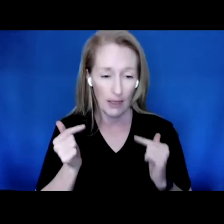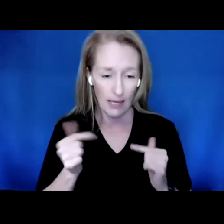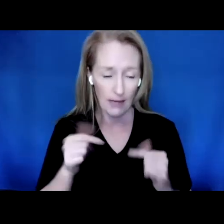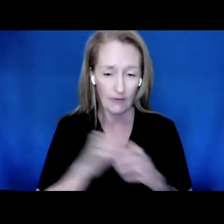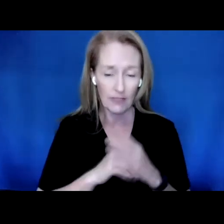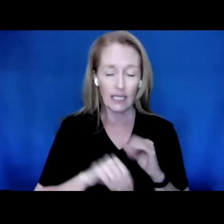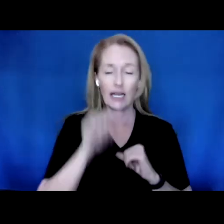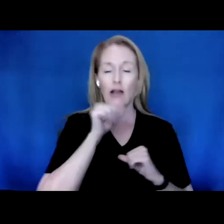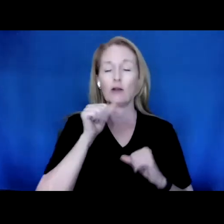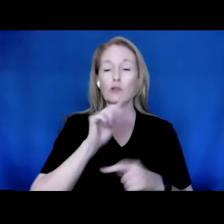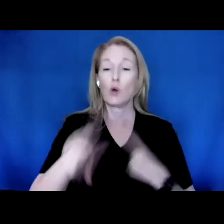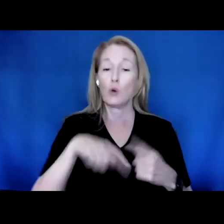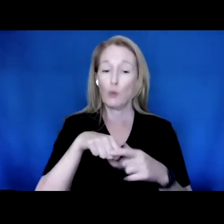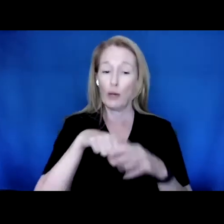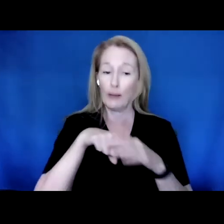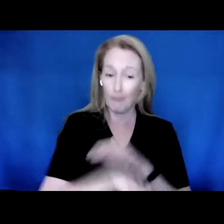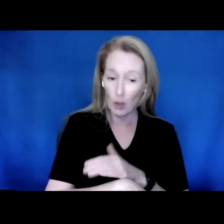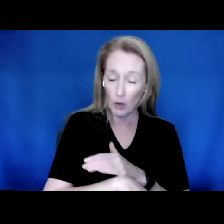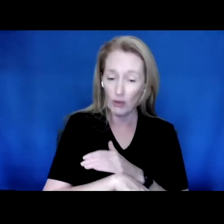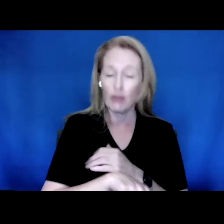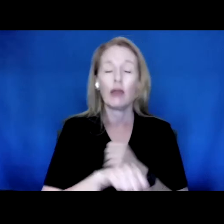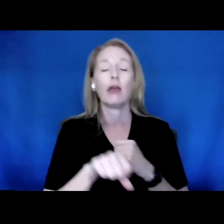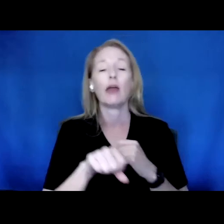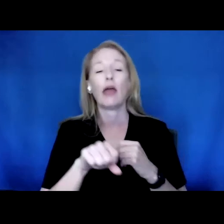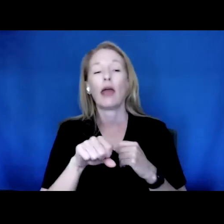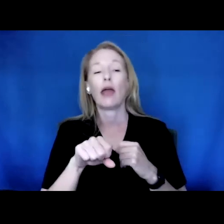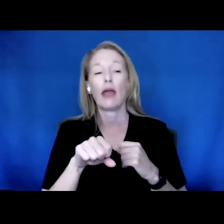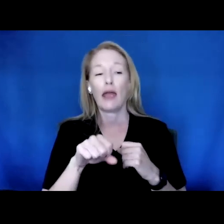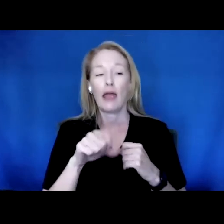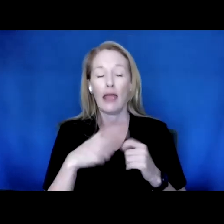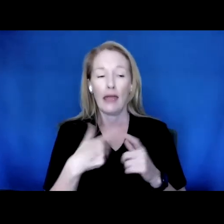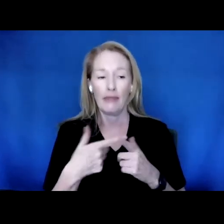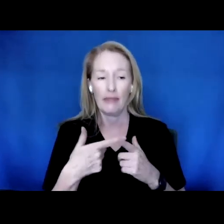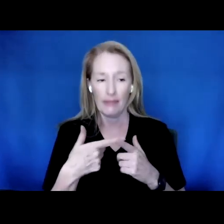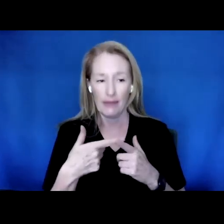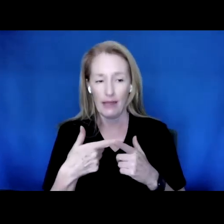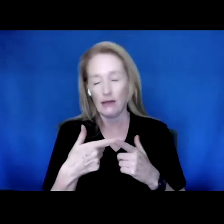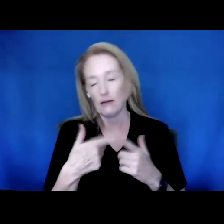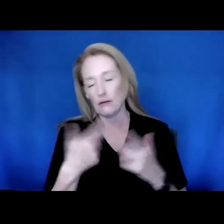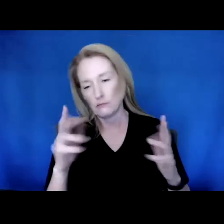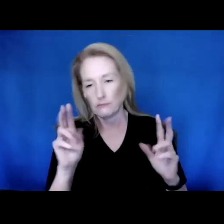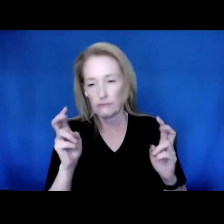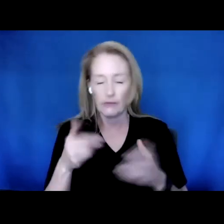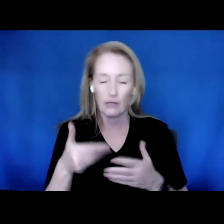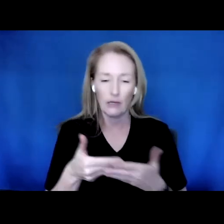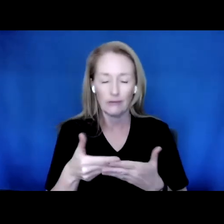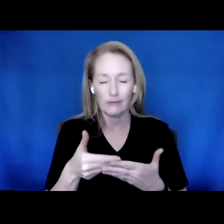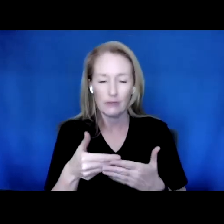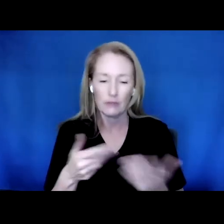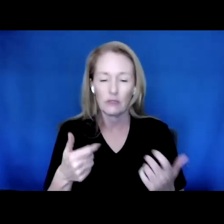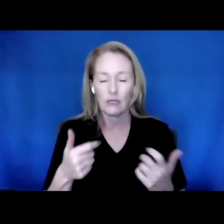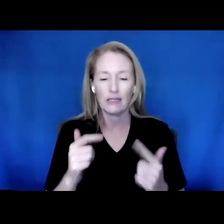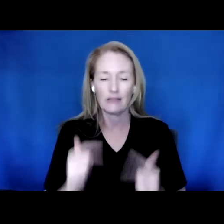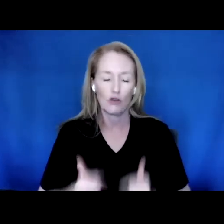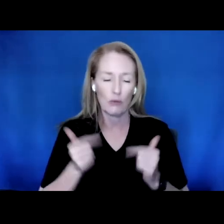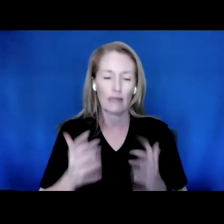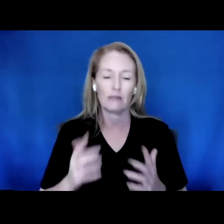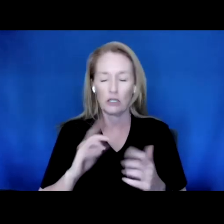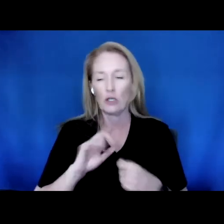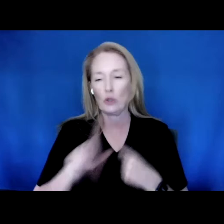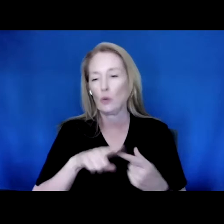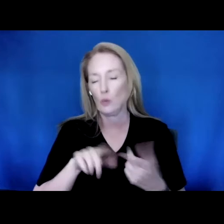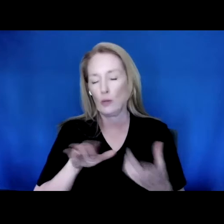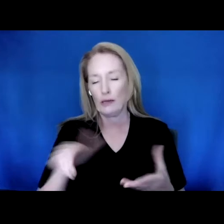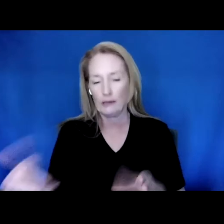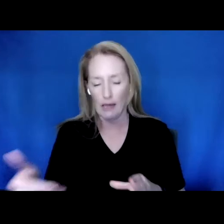the infant or fetus was considered a resident at the time of their death certificate, were included in